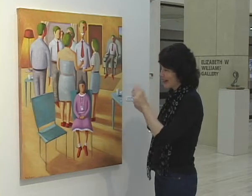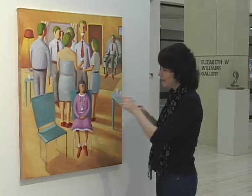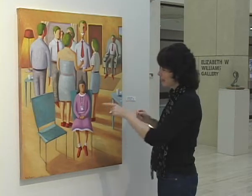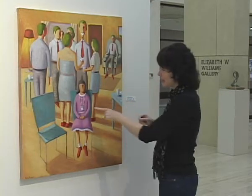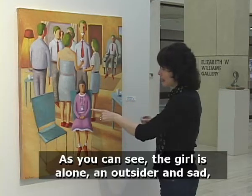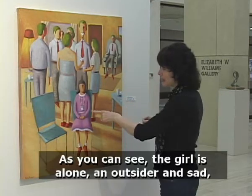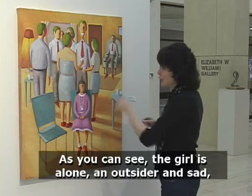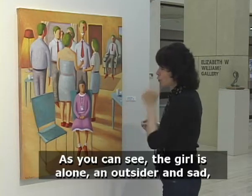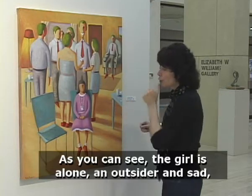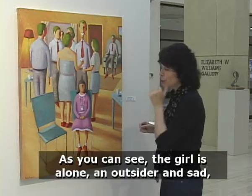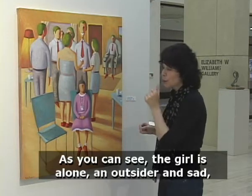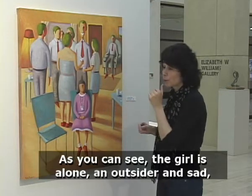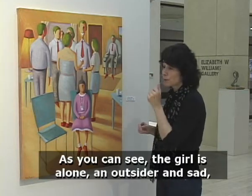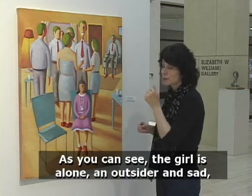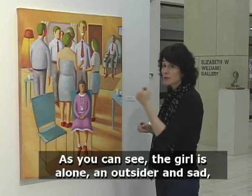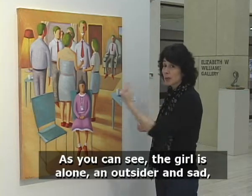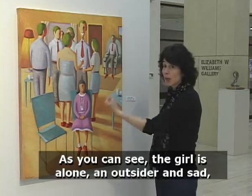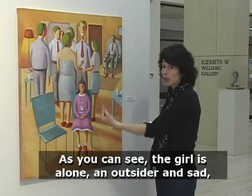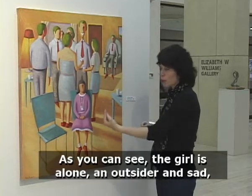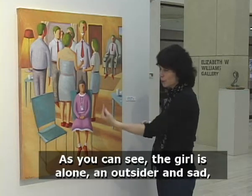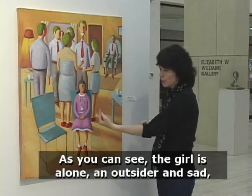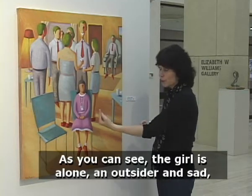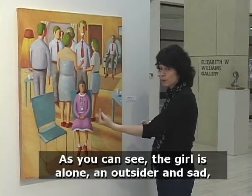As you can see, the girl is alone,